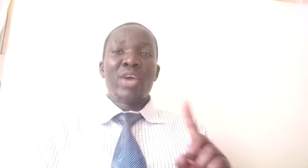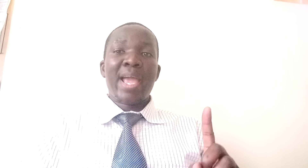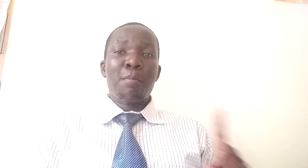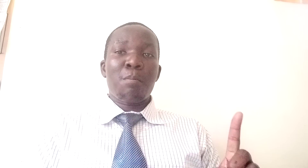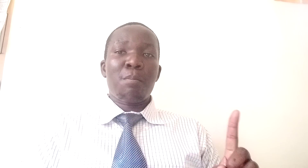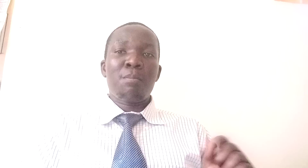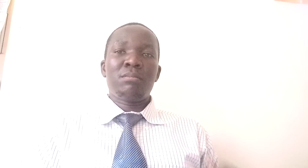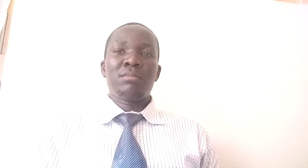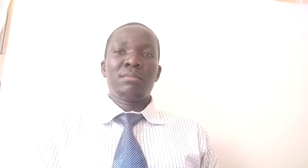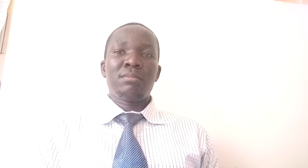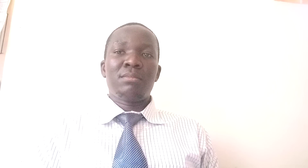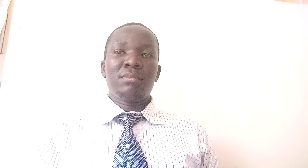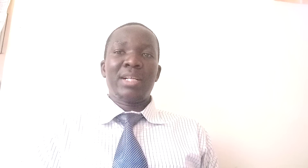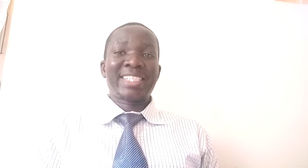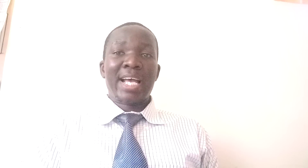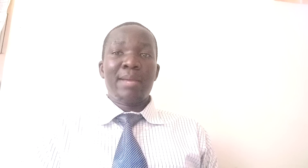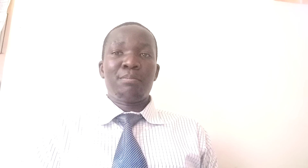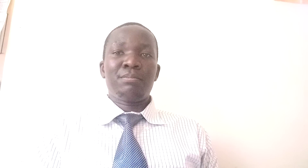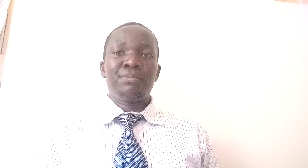1M. It's a M.